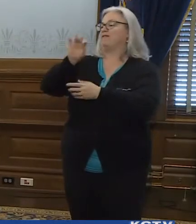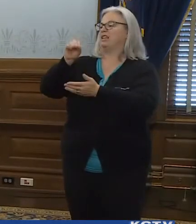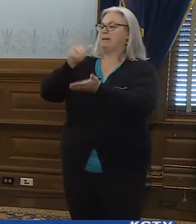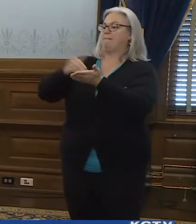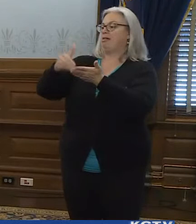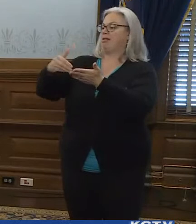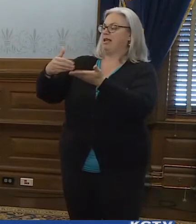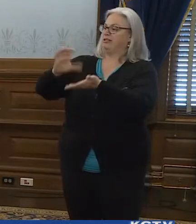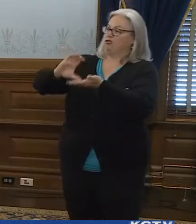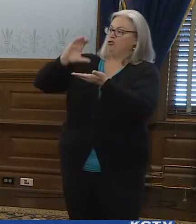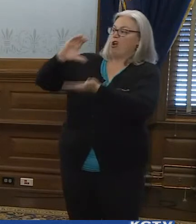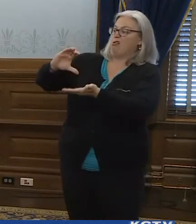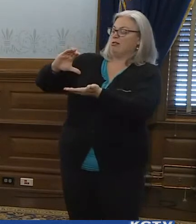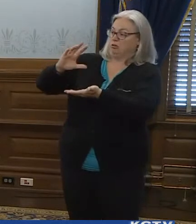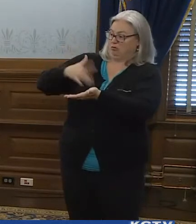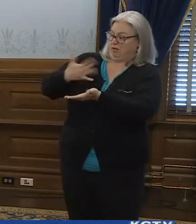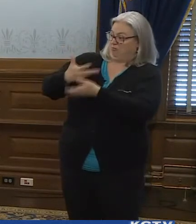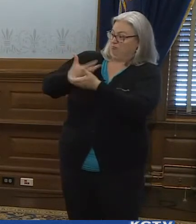Or?